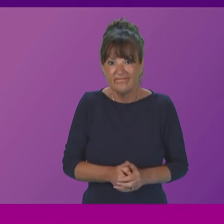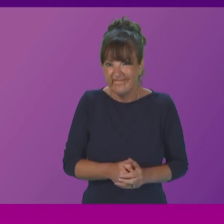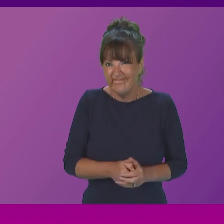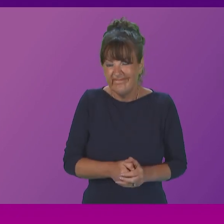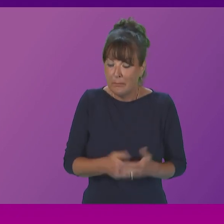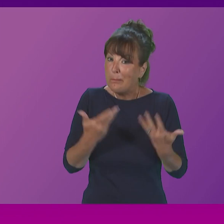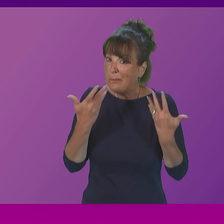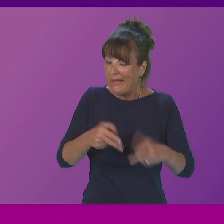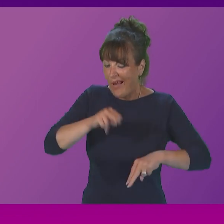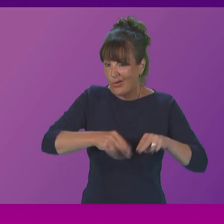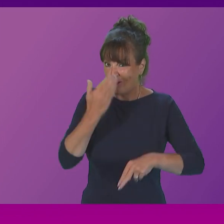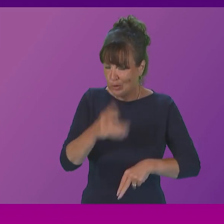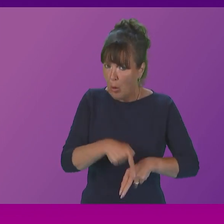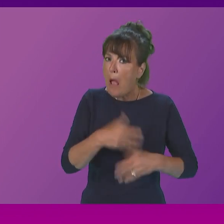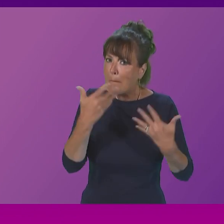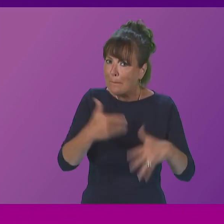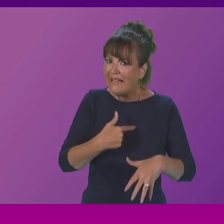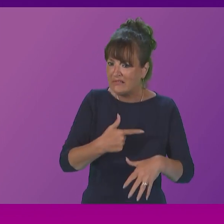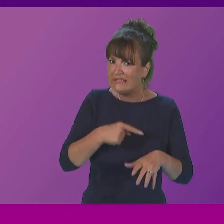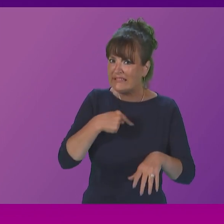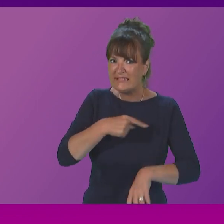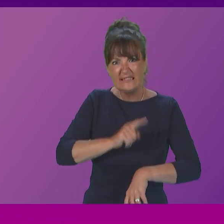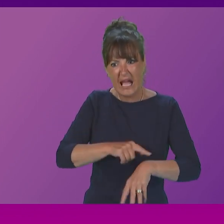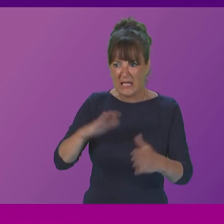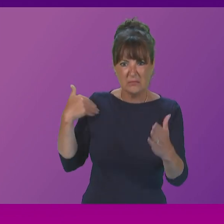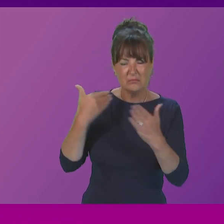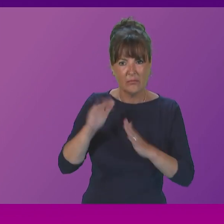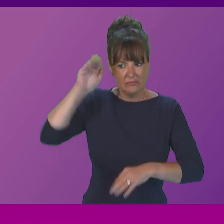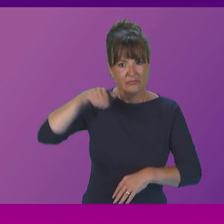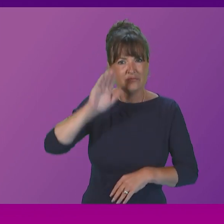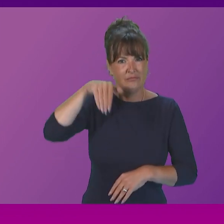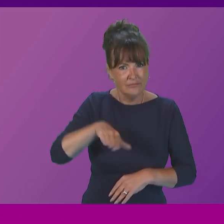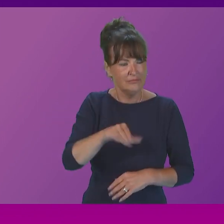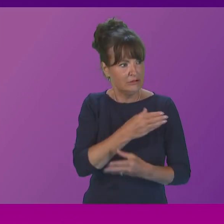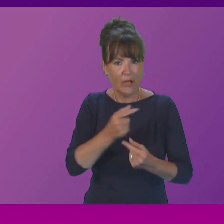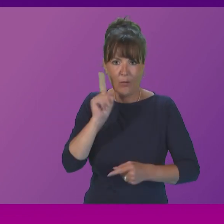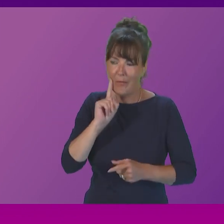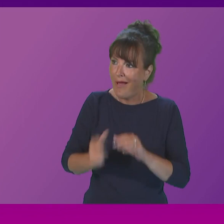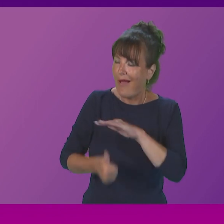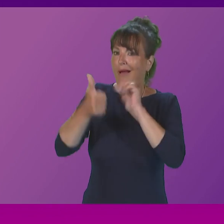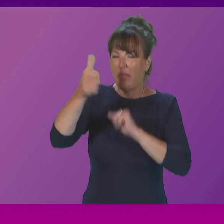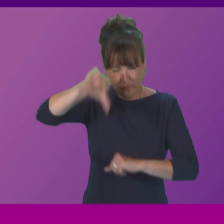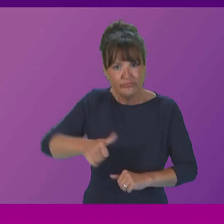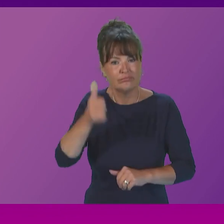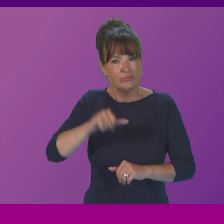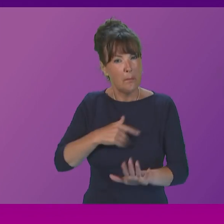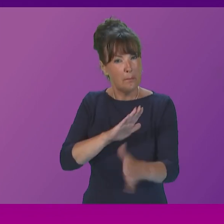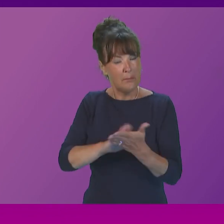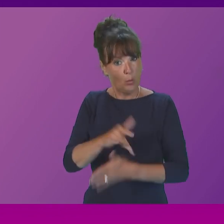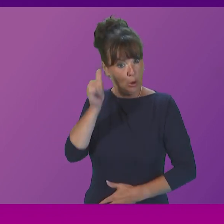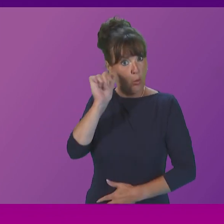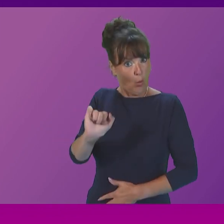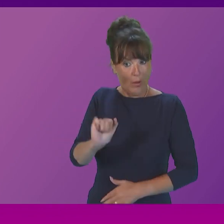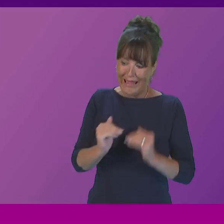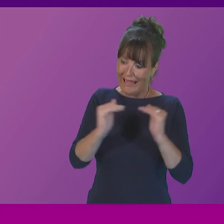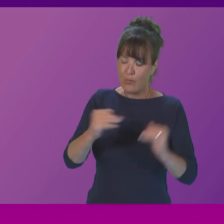there had been fluctuations over time in the number of women in leadership and decision-making roles. So we know the equal representation of